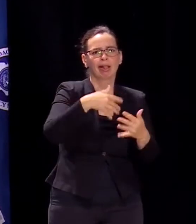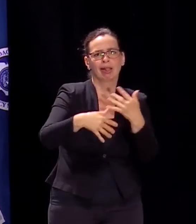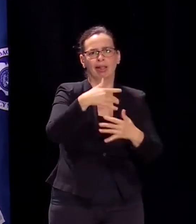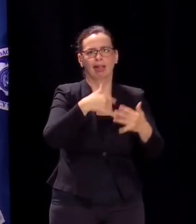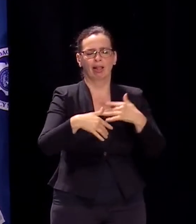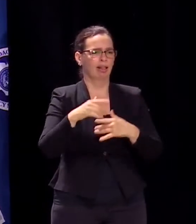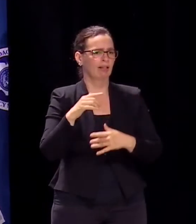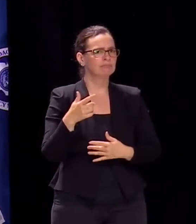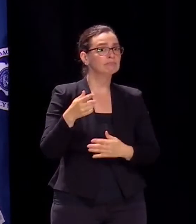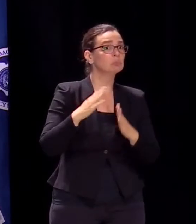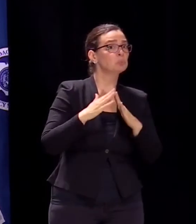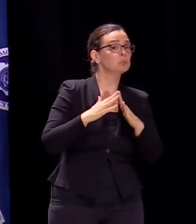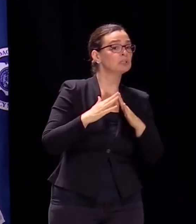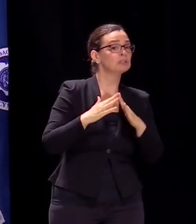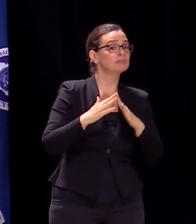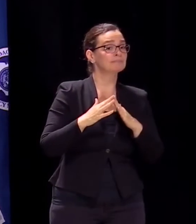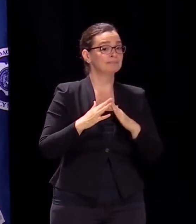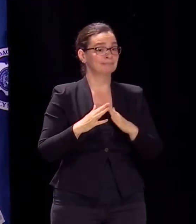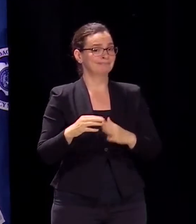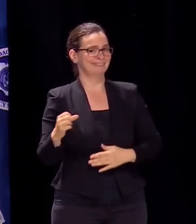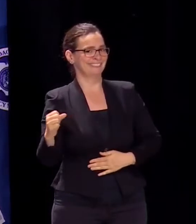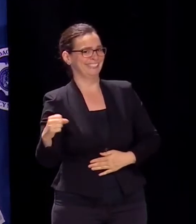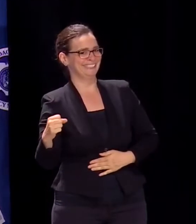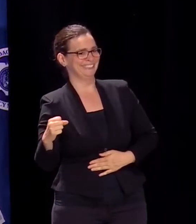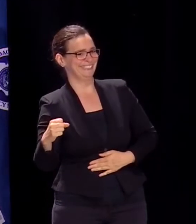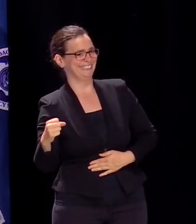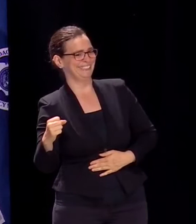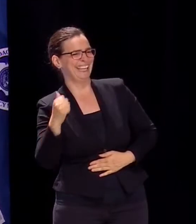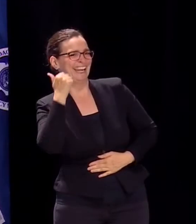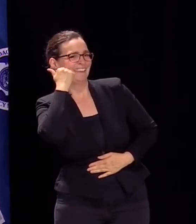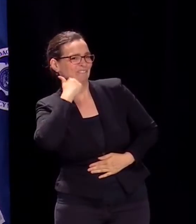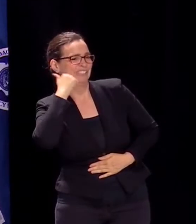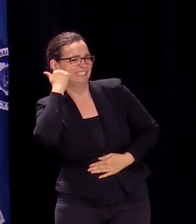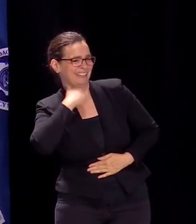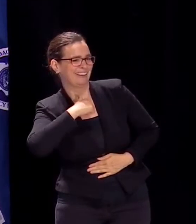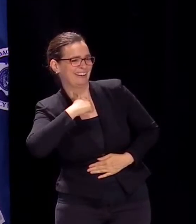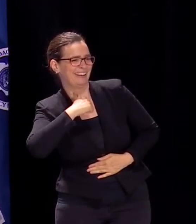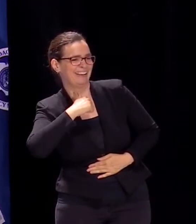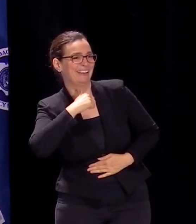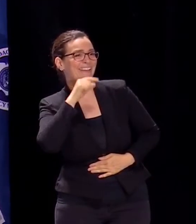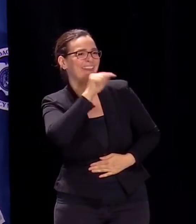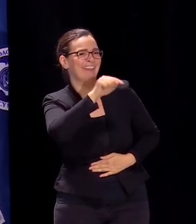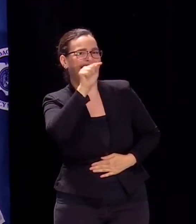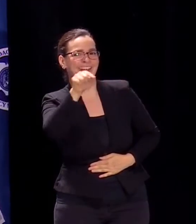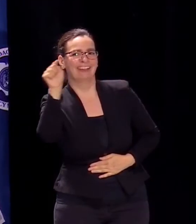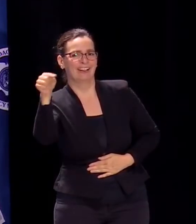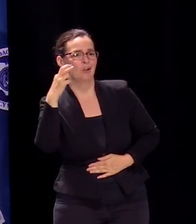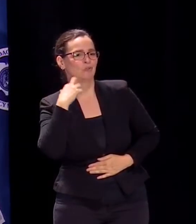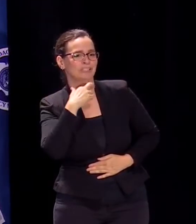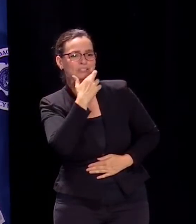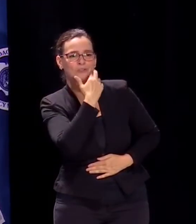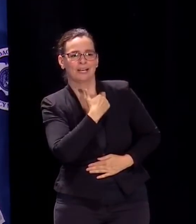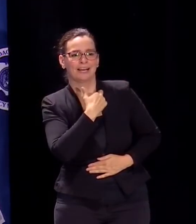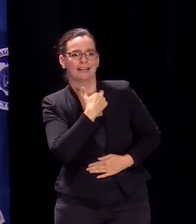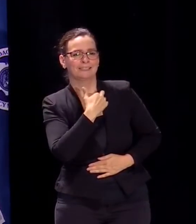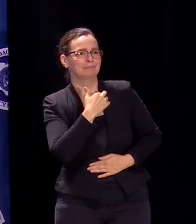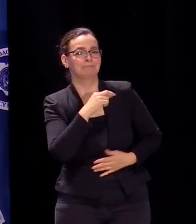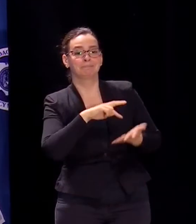restaurants/bars we find that have shut down so because they couldn't control some of their clientele getting a little too frisky.